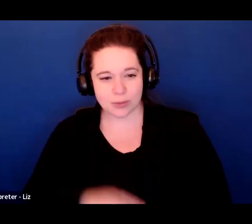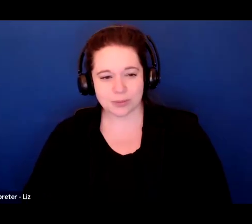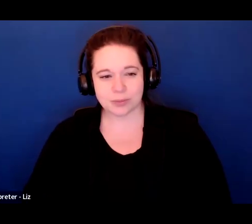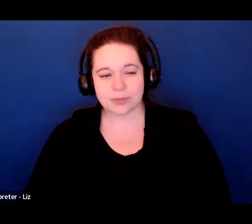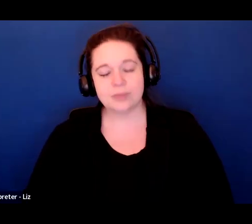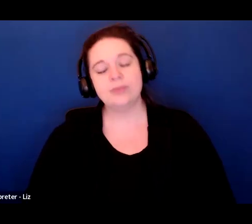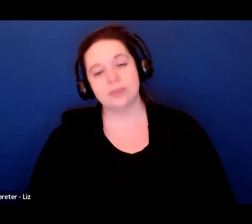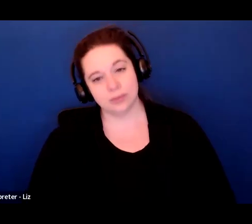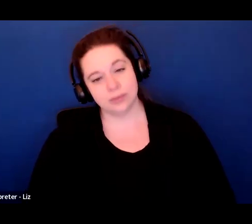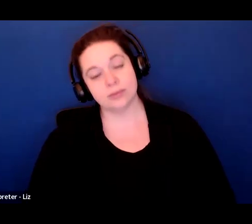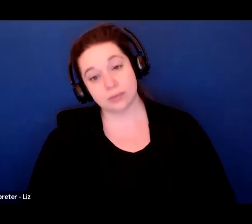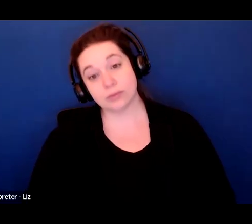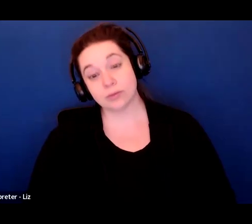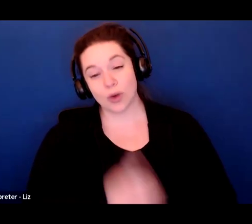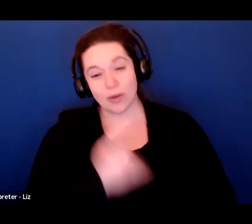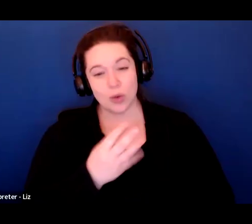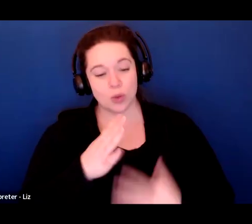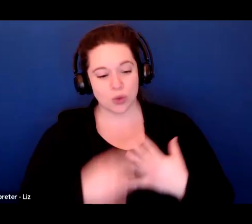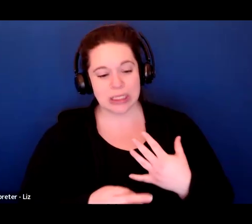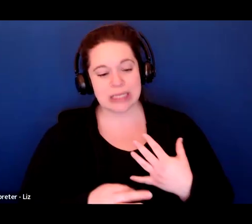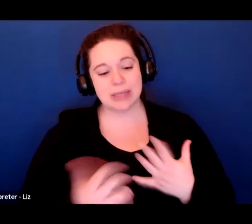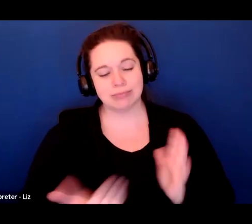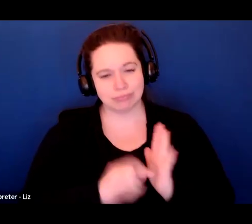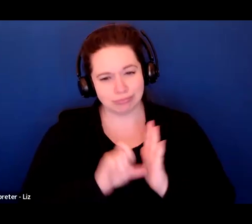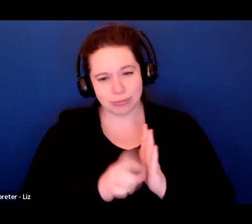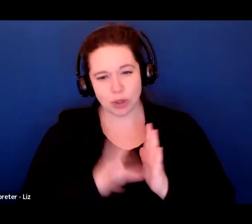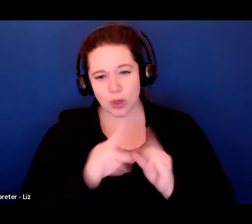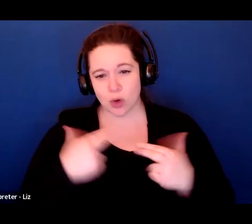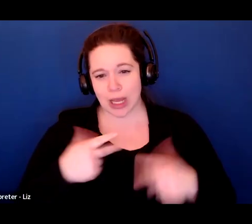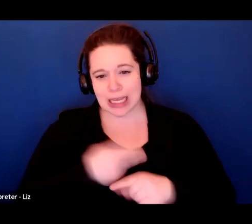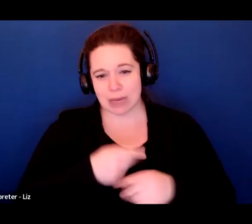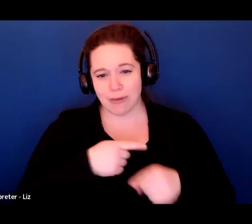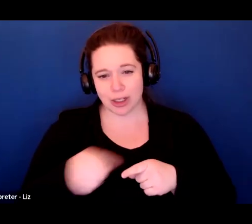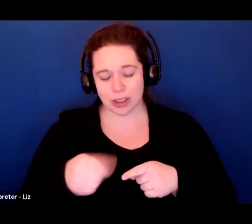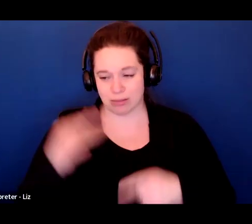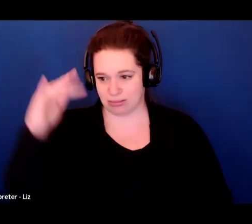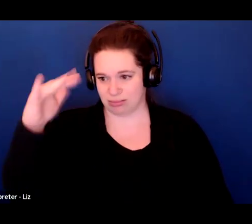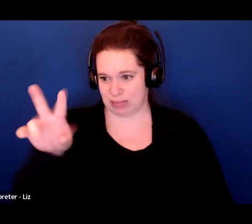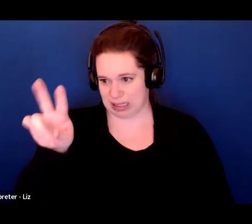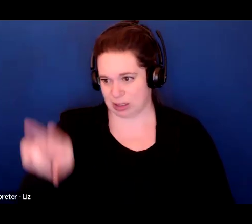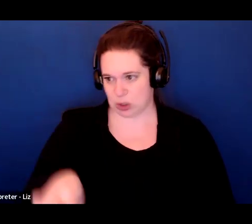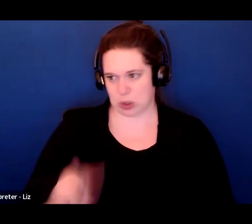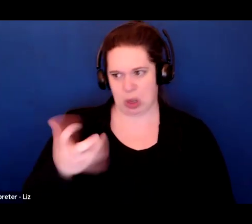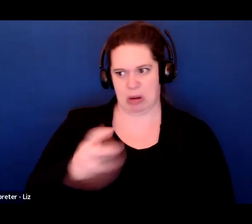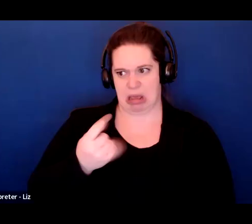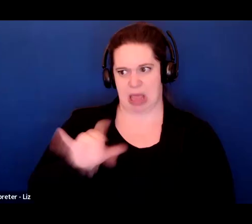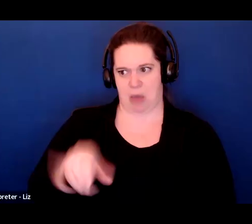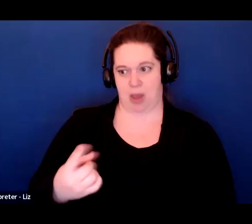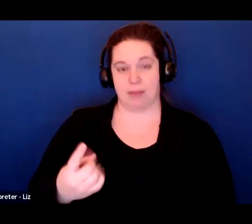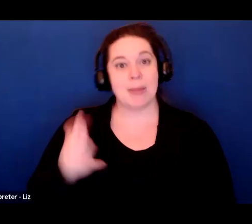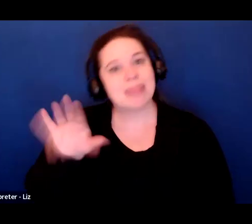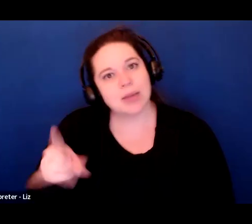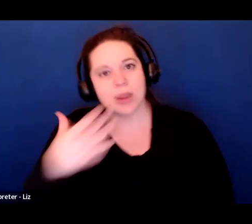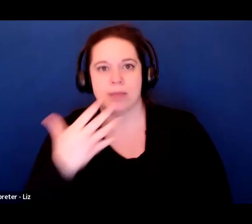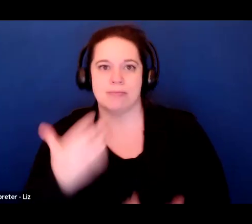you'll have a little bit of a choice. But again, talk to your healthcare professional, because when you read the list, you're going to say, oh, I don't want to take that one, but that one might be the right